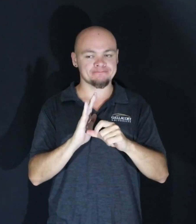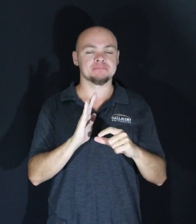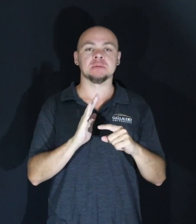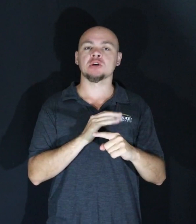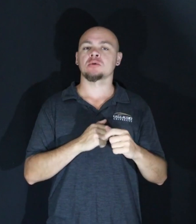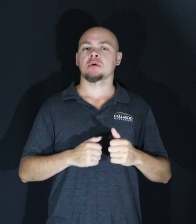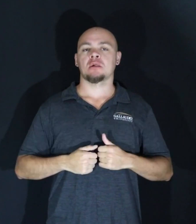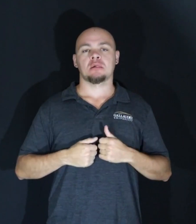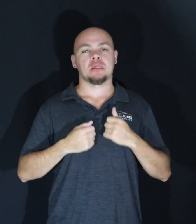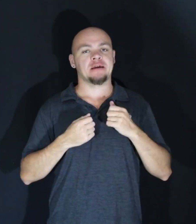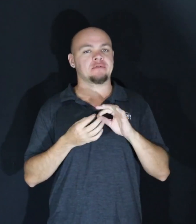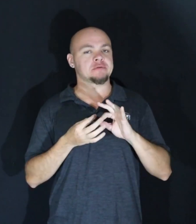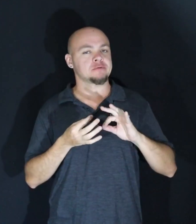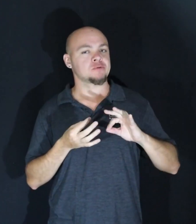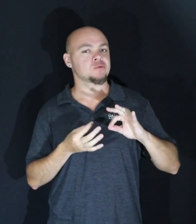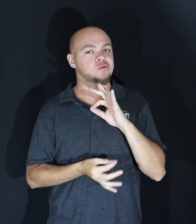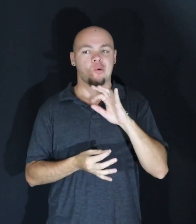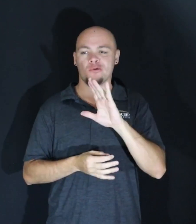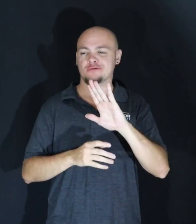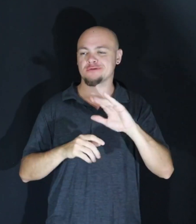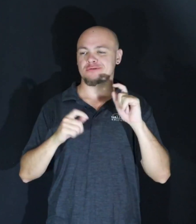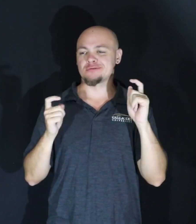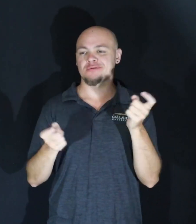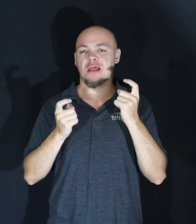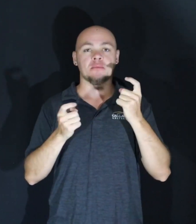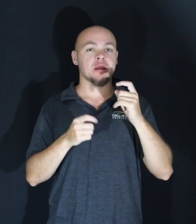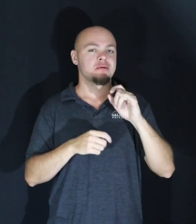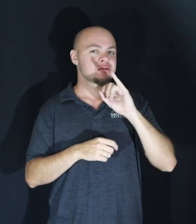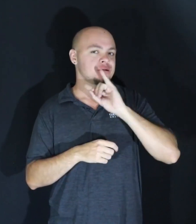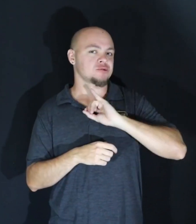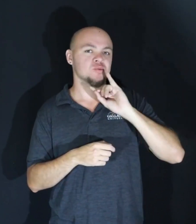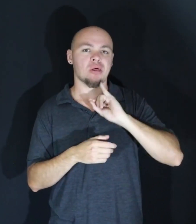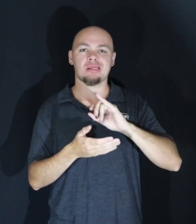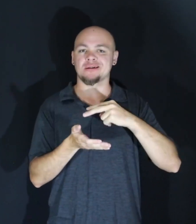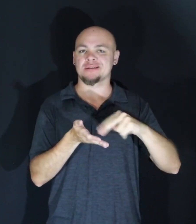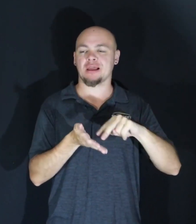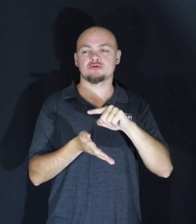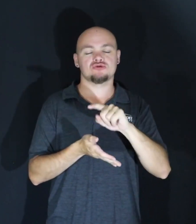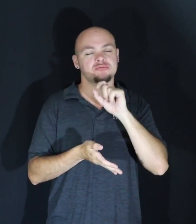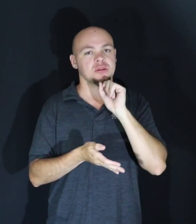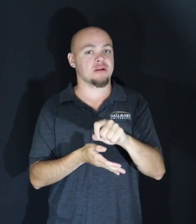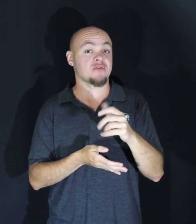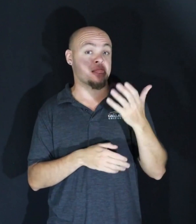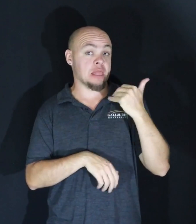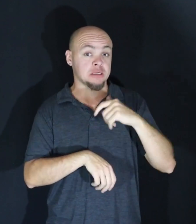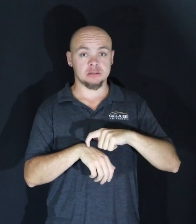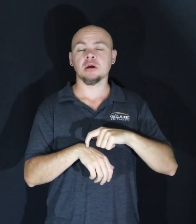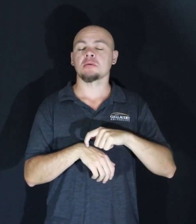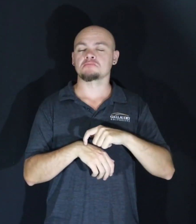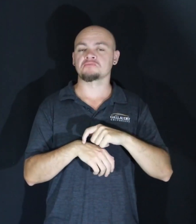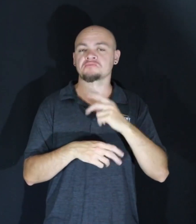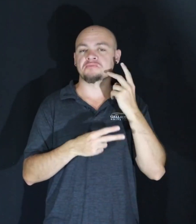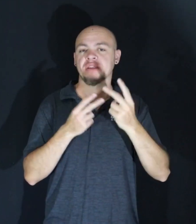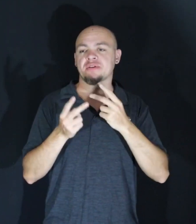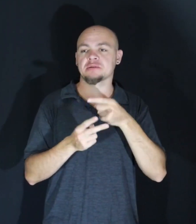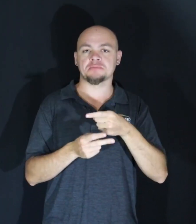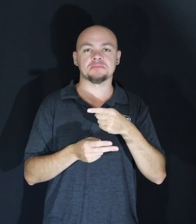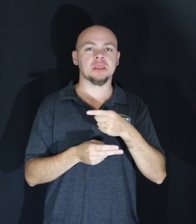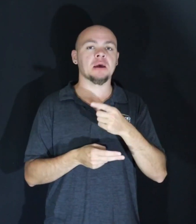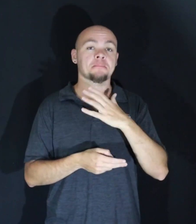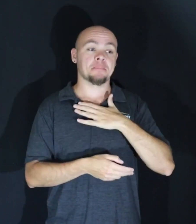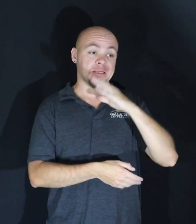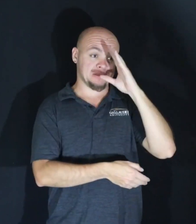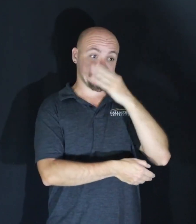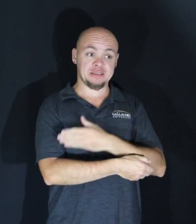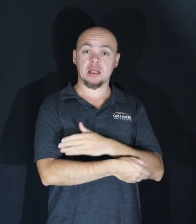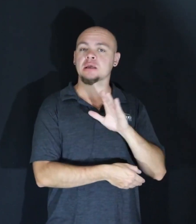life and soul of a celebration, and she loved Israeli dancing. The last time I saw her was at my sister's son's bar mitzvah, and she